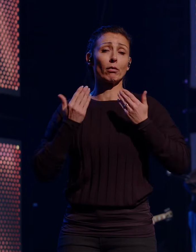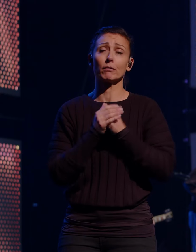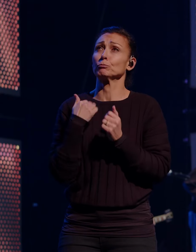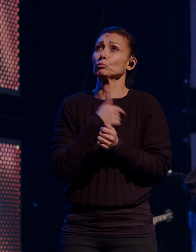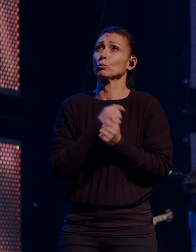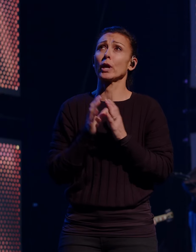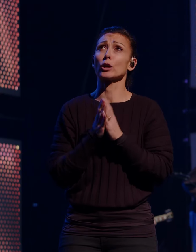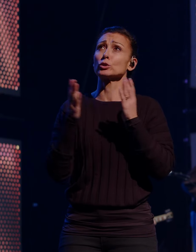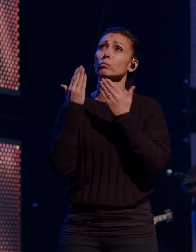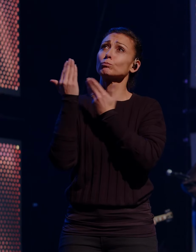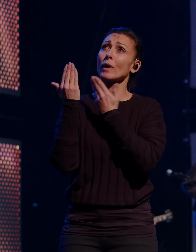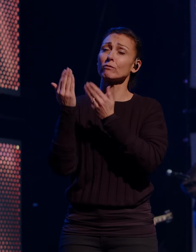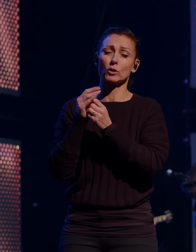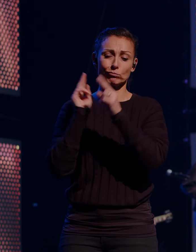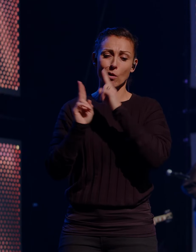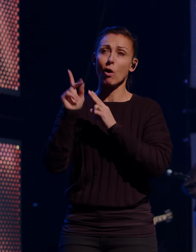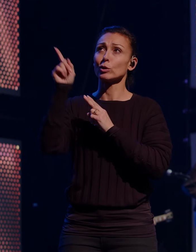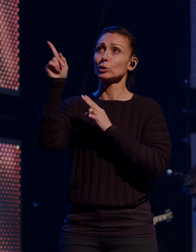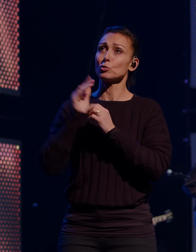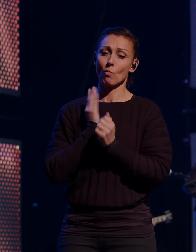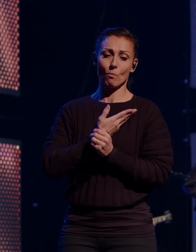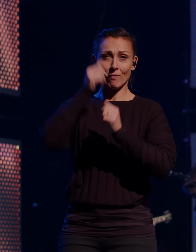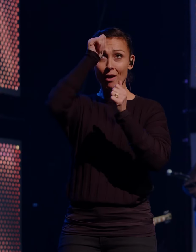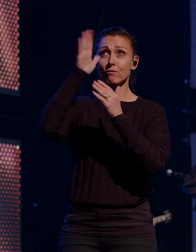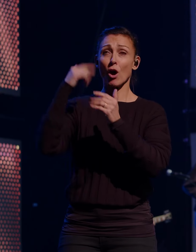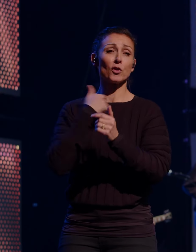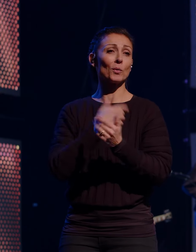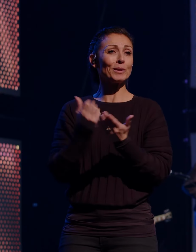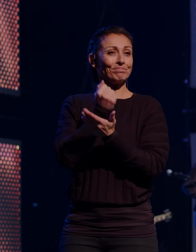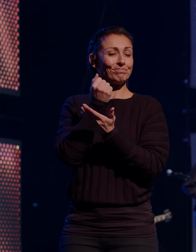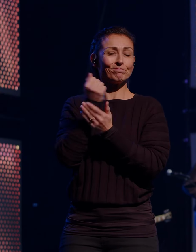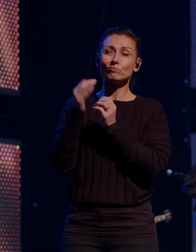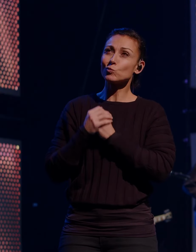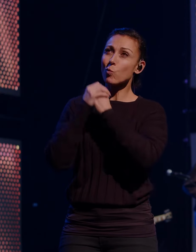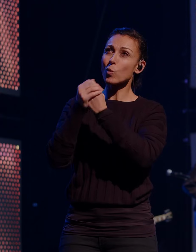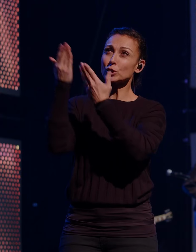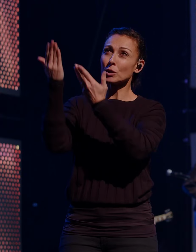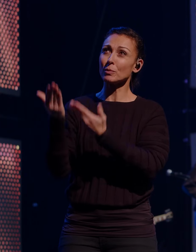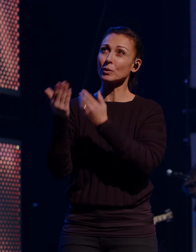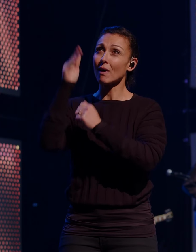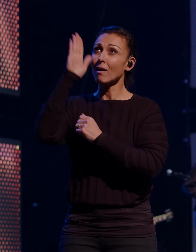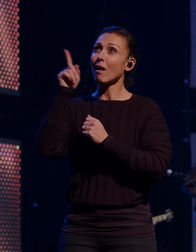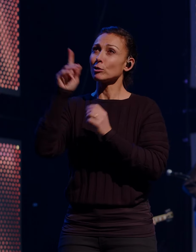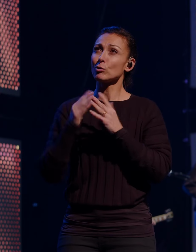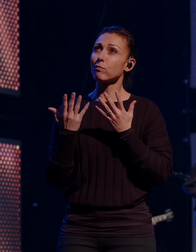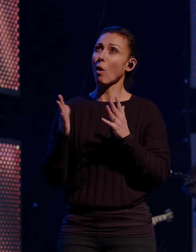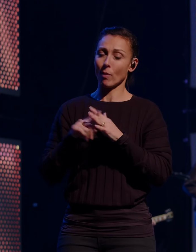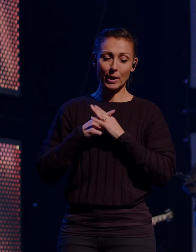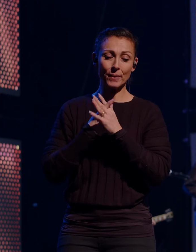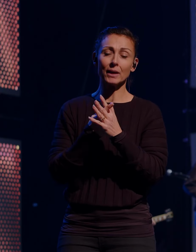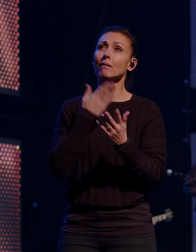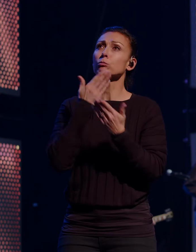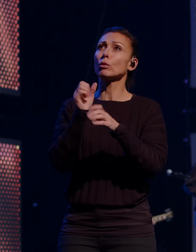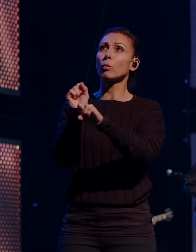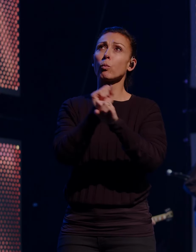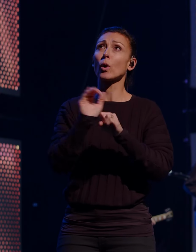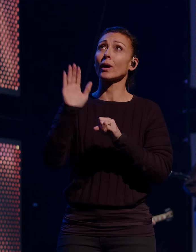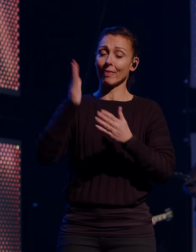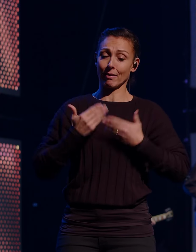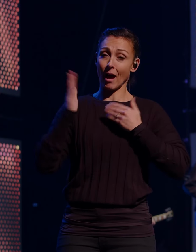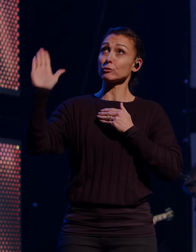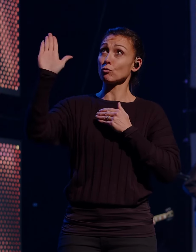grateful and so honored that we get to call you Father and get to worship. So as the service continues, God, I pray that you would do the work that you've already begun in the lives of your people. We love